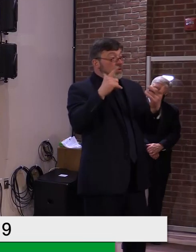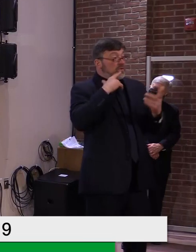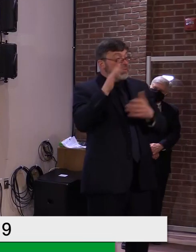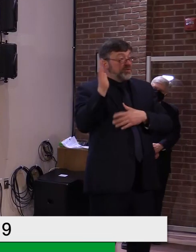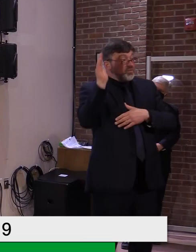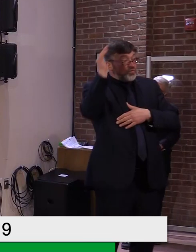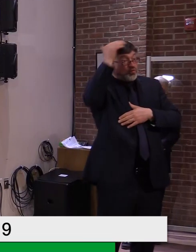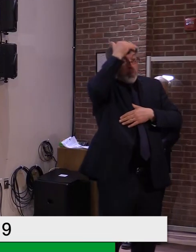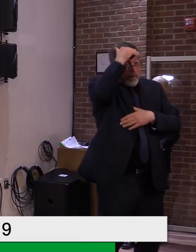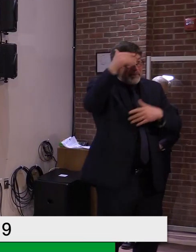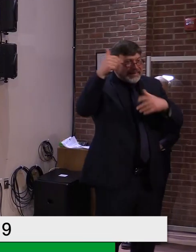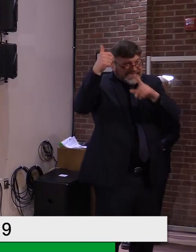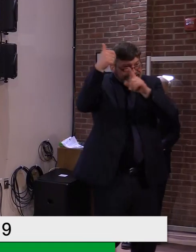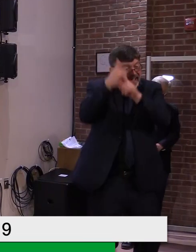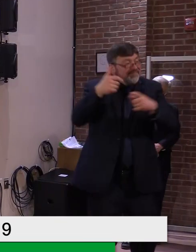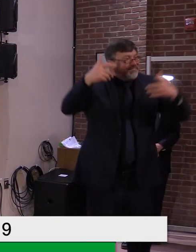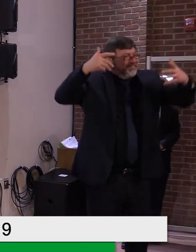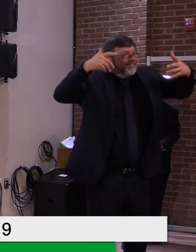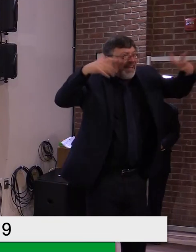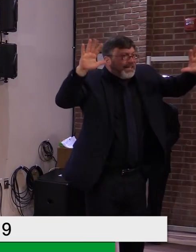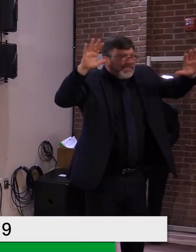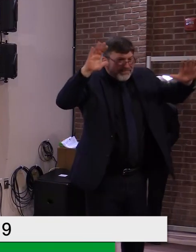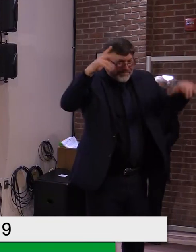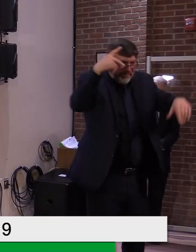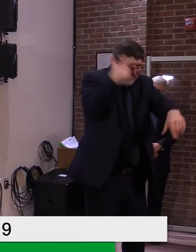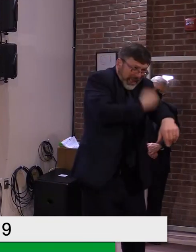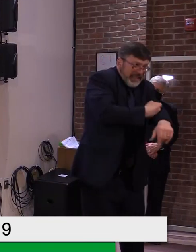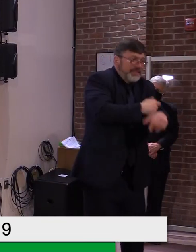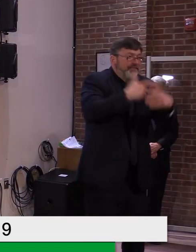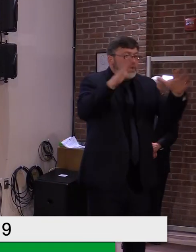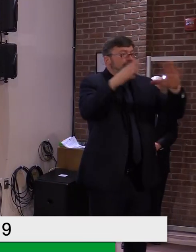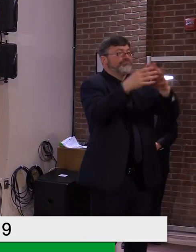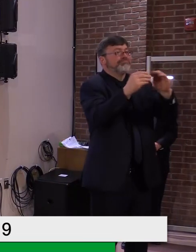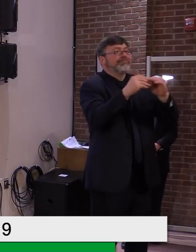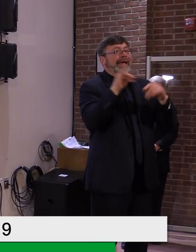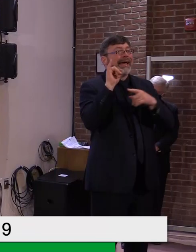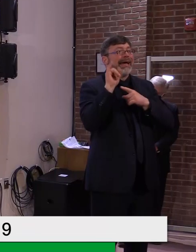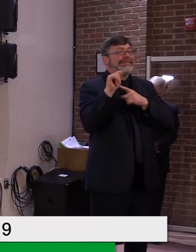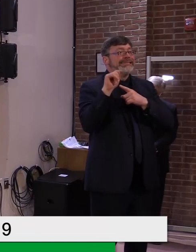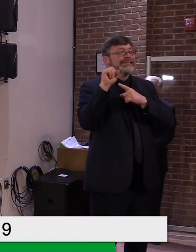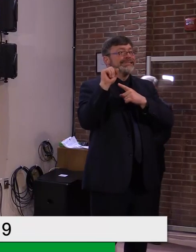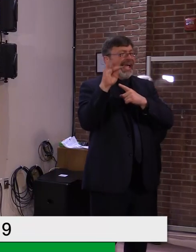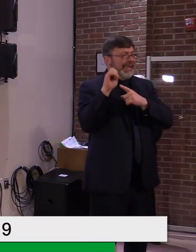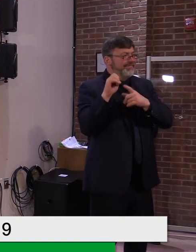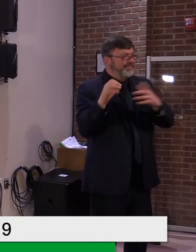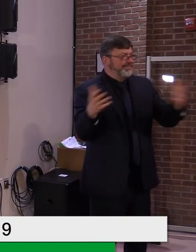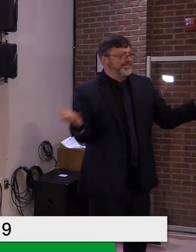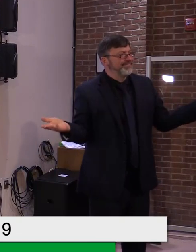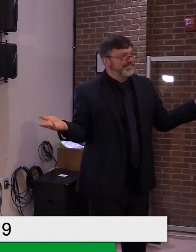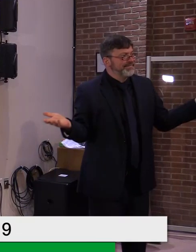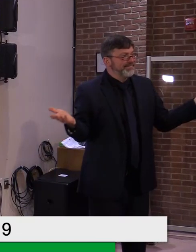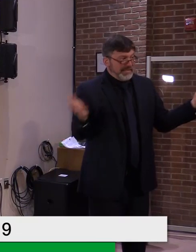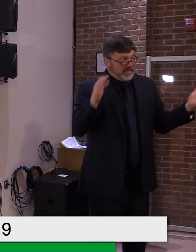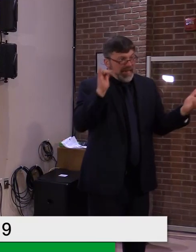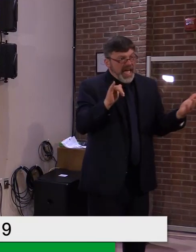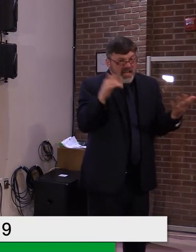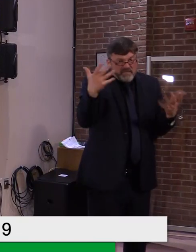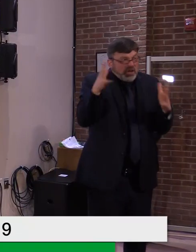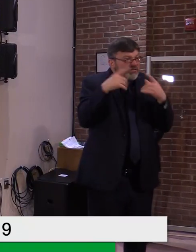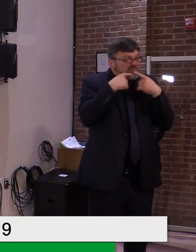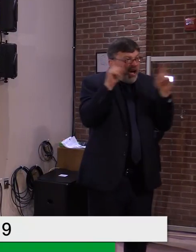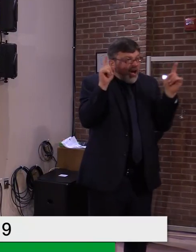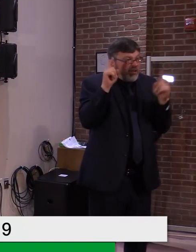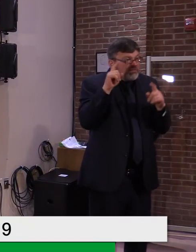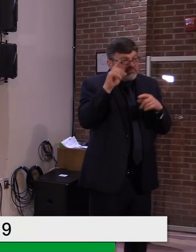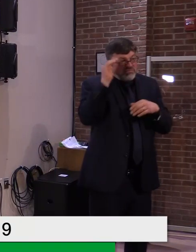and it's a good vaccine. I think were his exact words. So hopefully they will listen to him